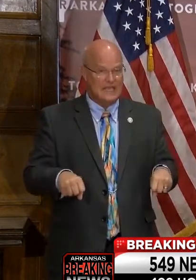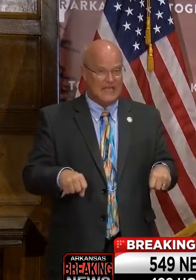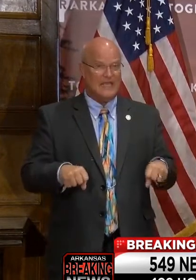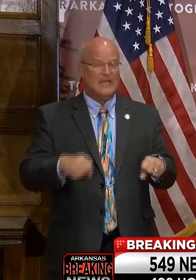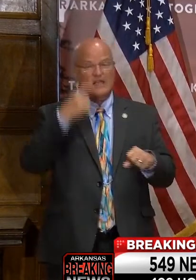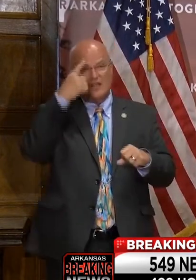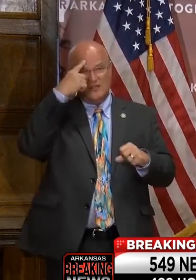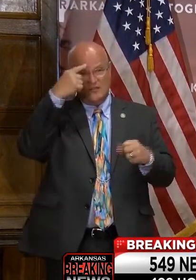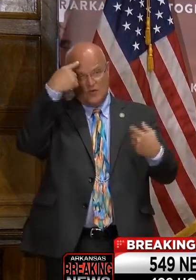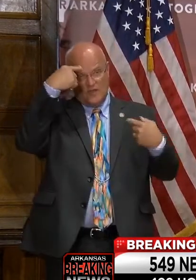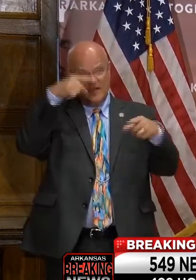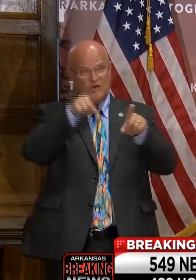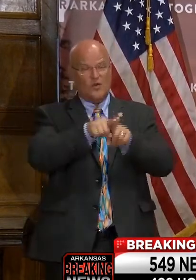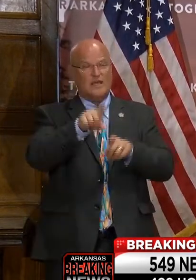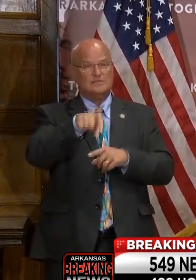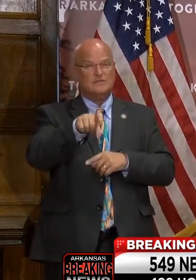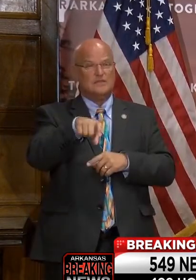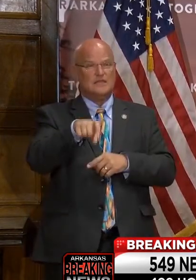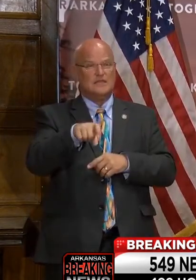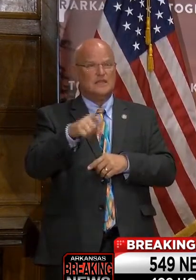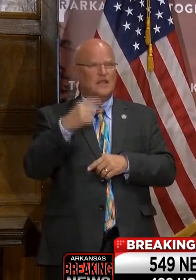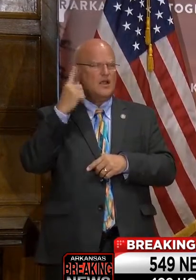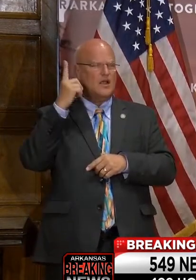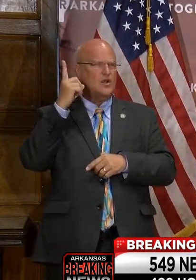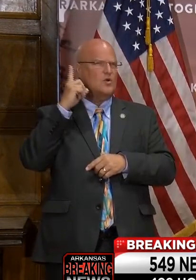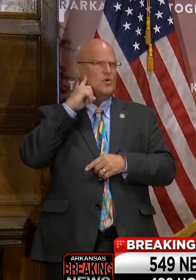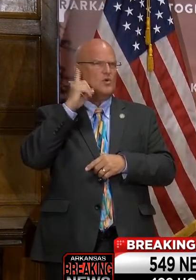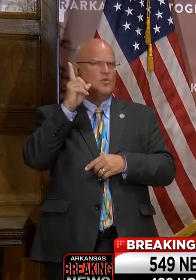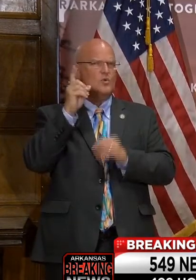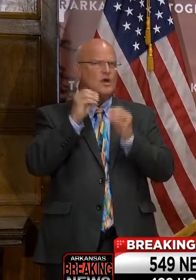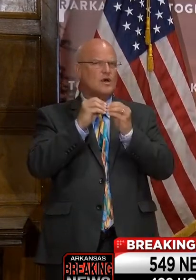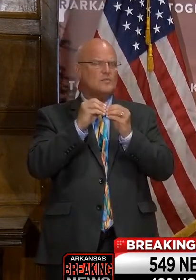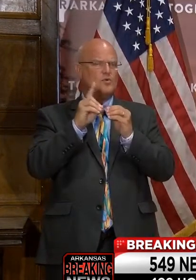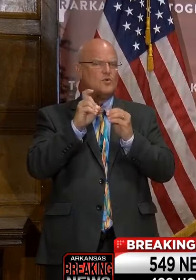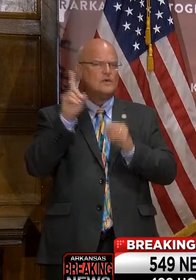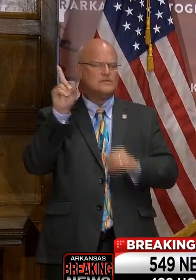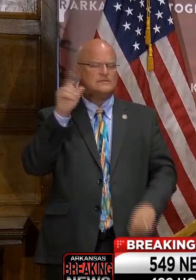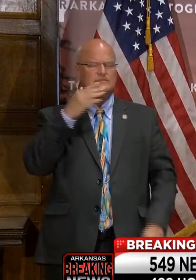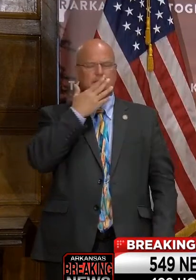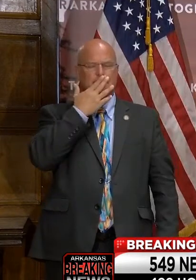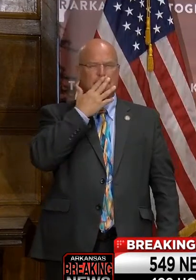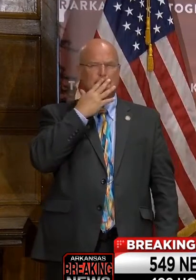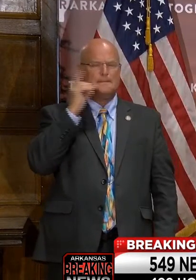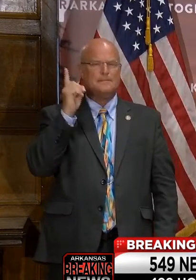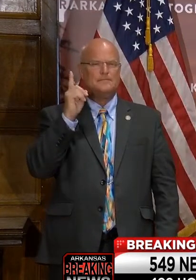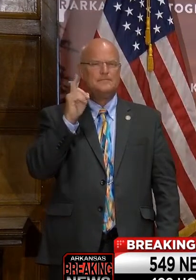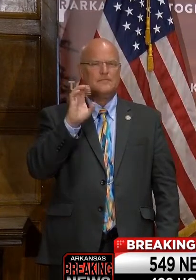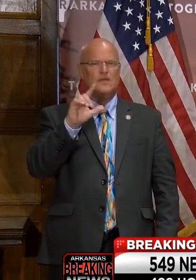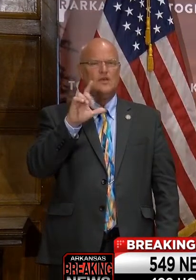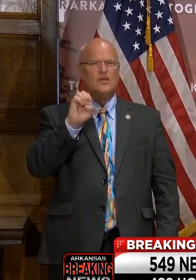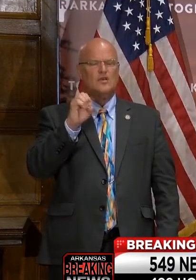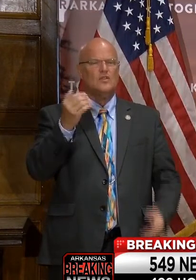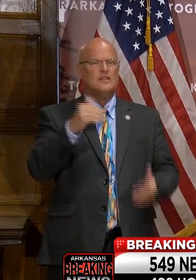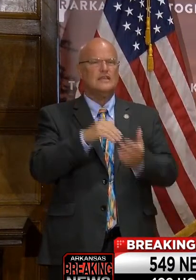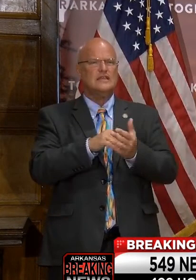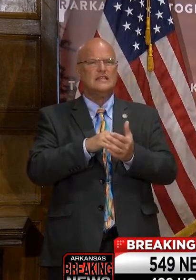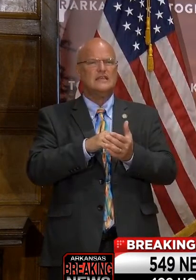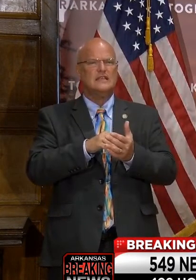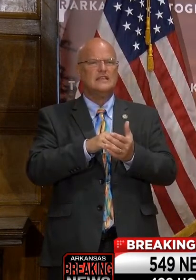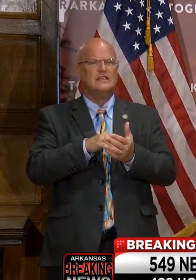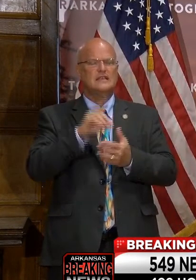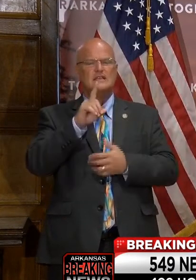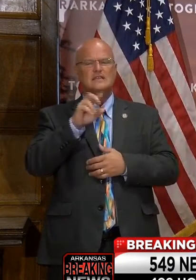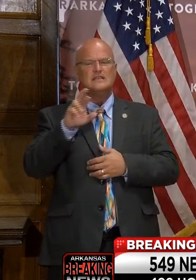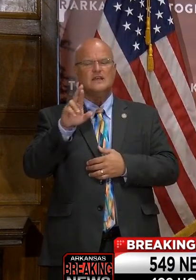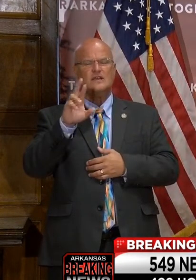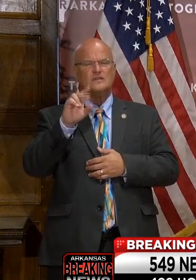for the compliance that we need. And did I hear one final question? Yeah, this is Cole again. I was wondering if Dr. Romero could